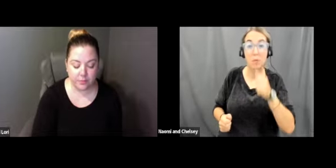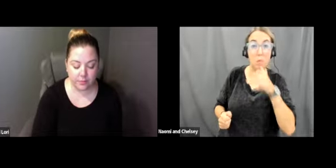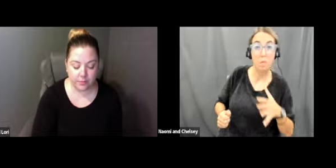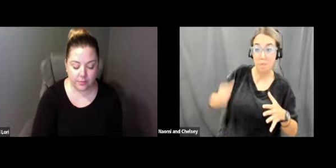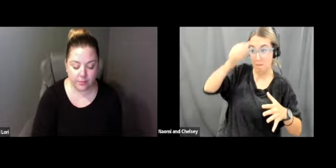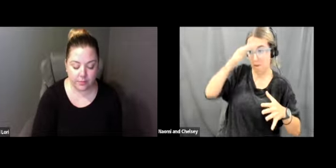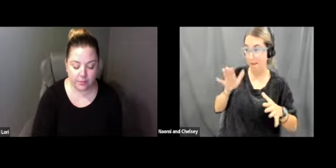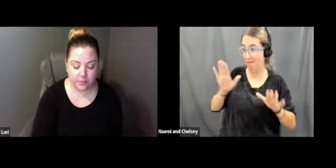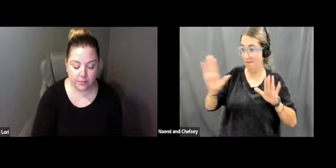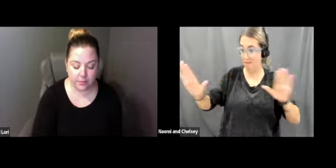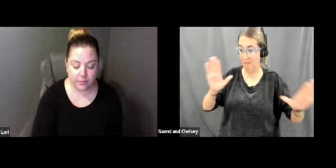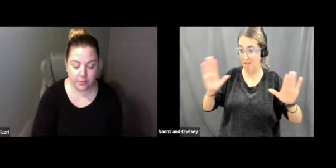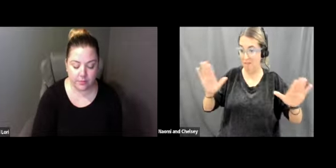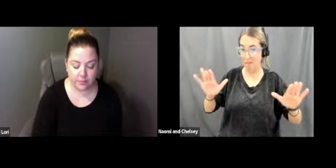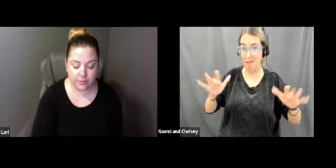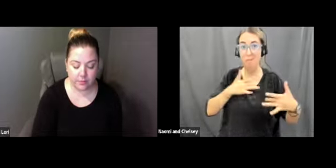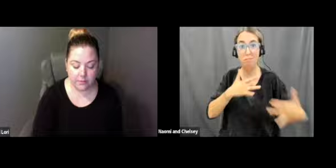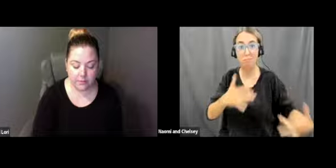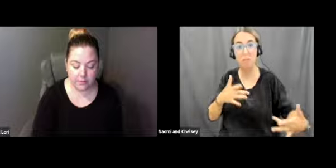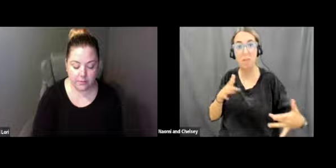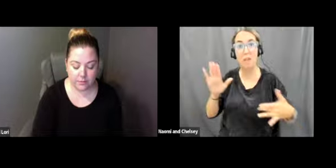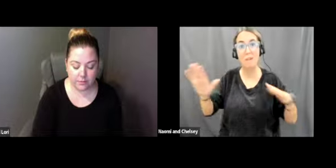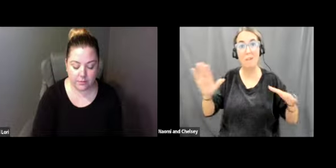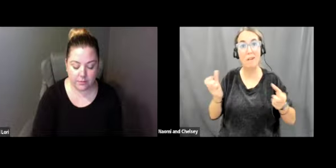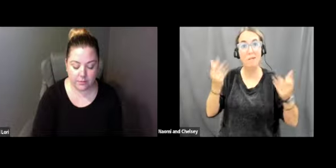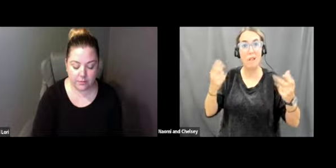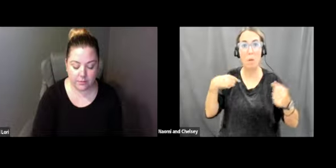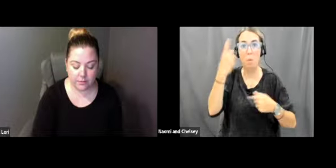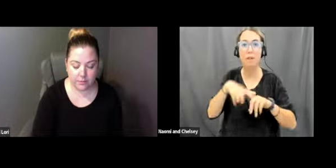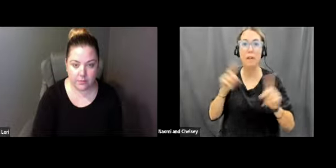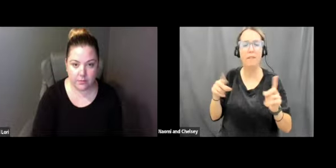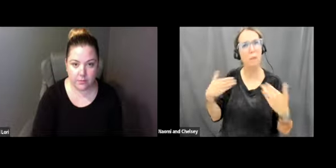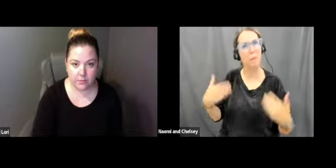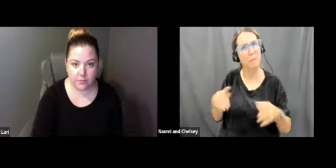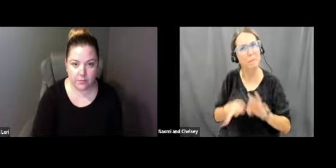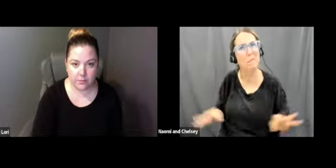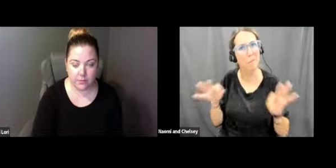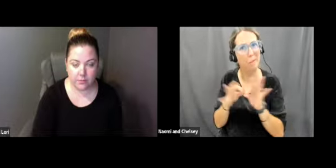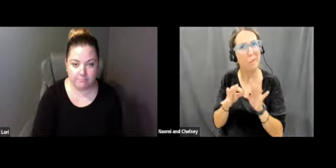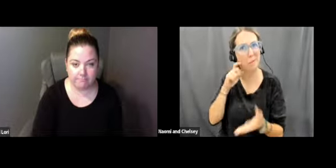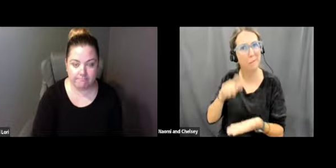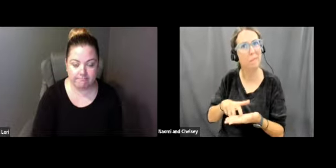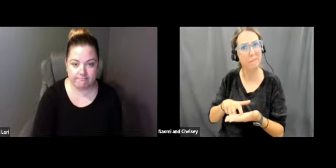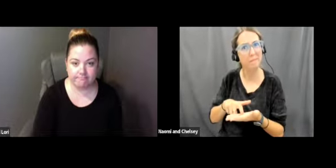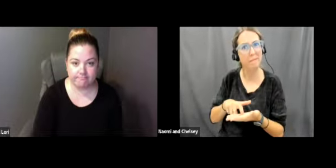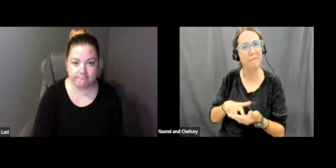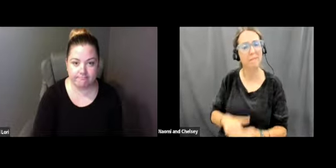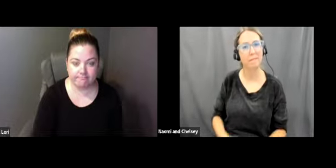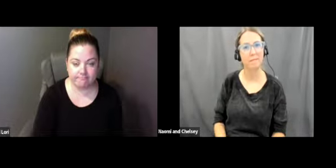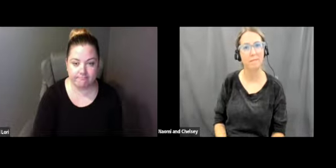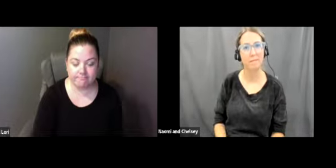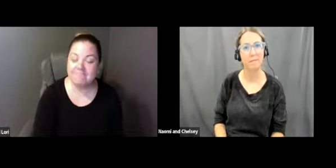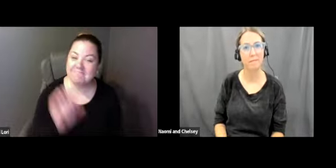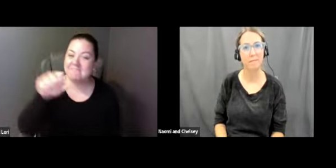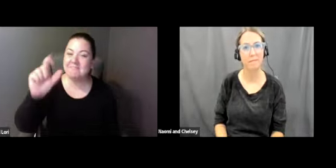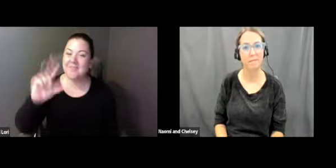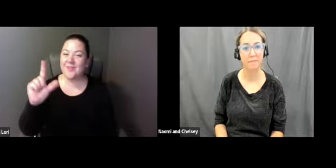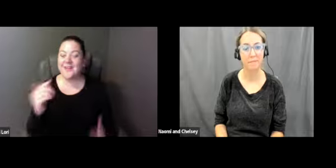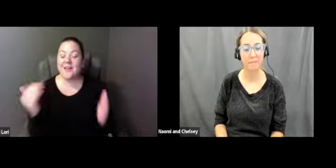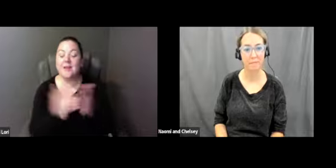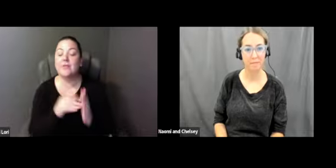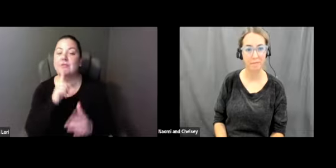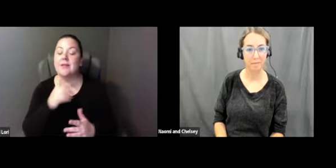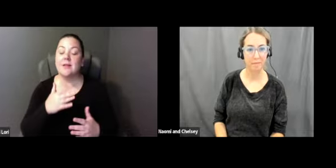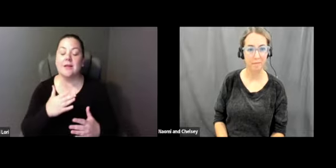wow, that's kind of a big deal. Lori here, right? I mean, I was so grateful for this moment that I had